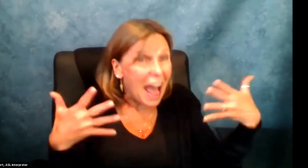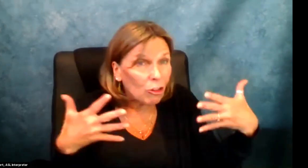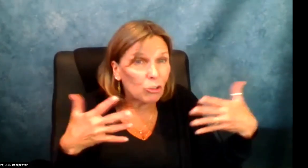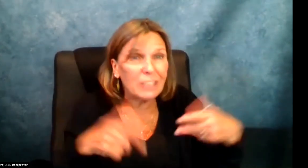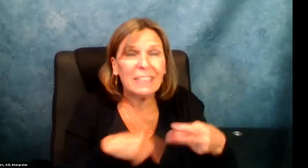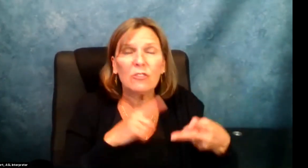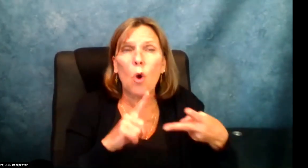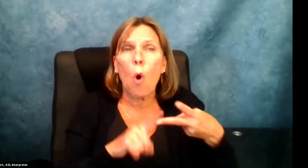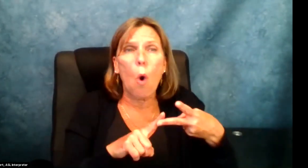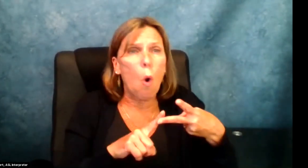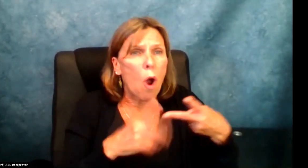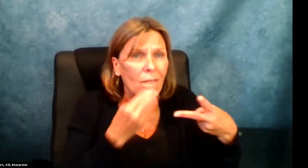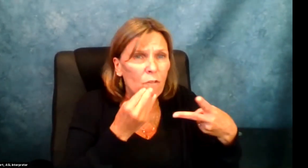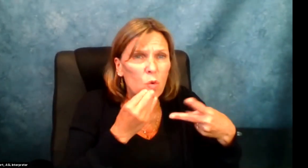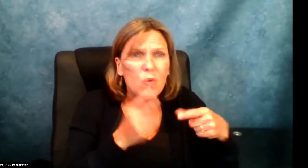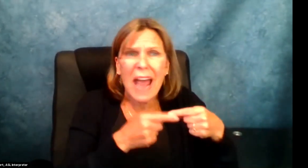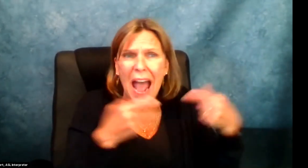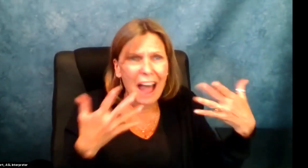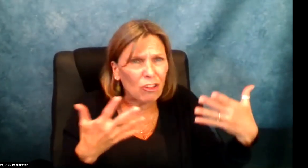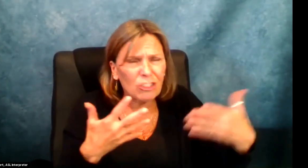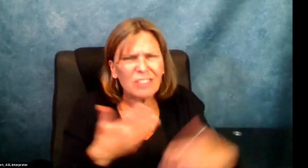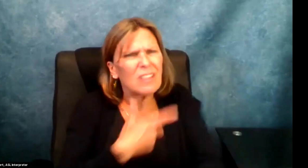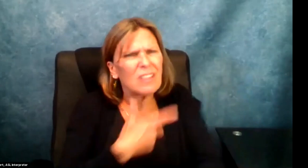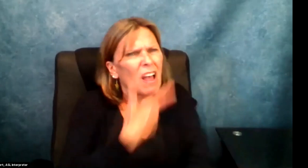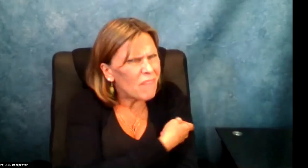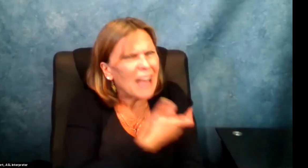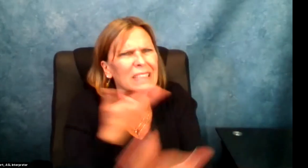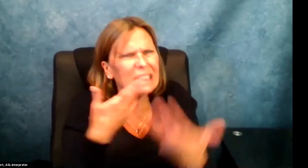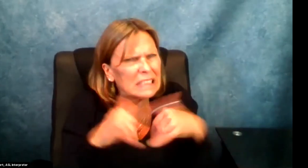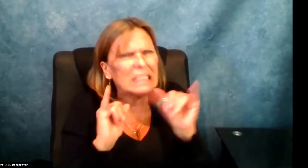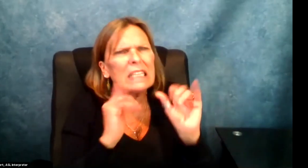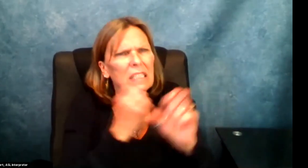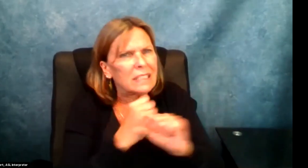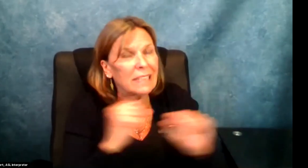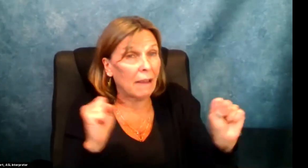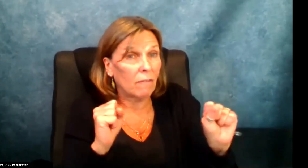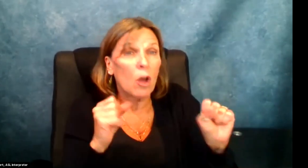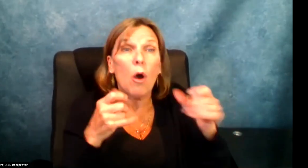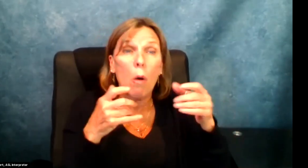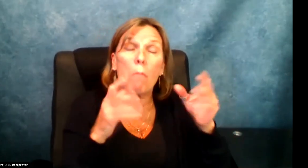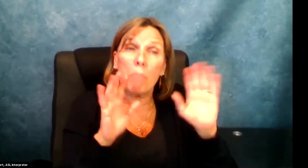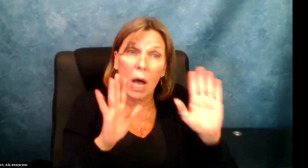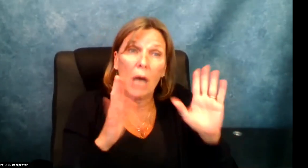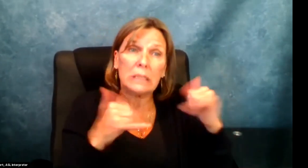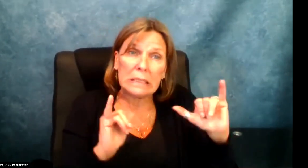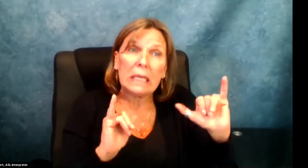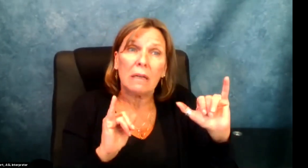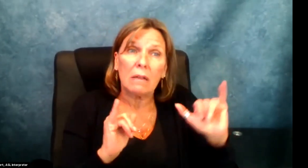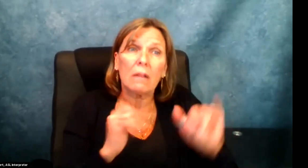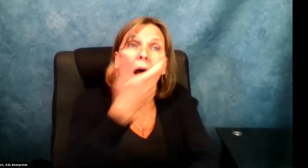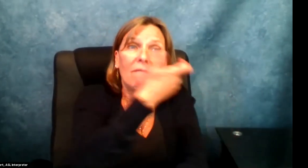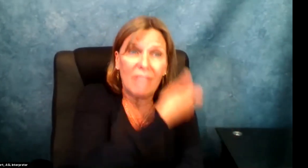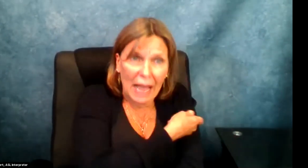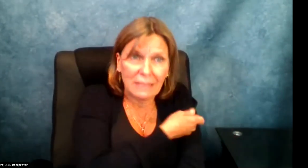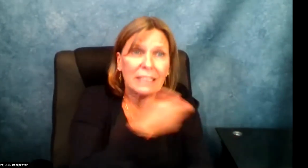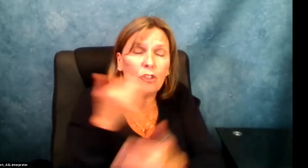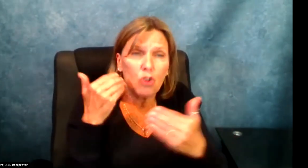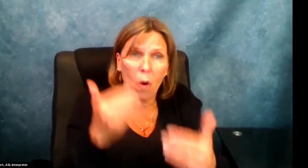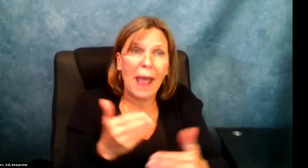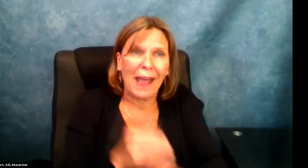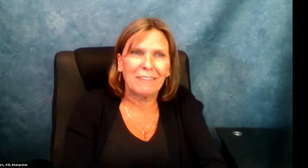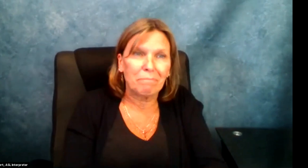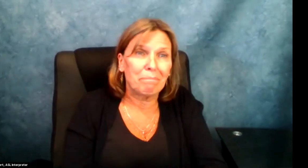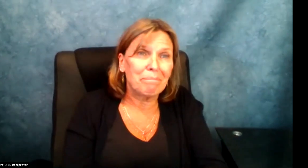had an EpiPen, the vaccine appears to be safe, and you should still plan on getting vaccinated if